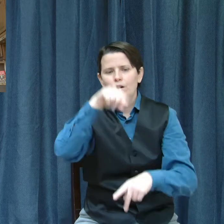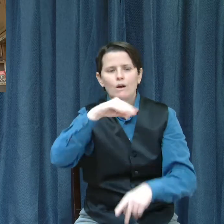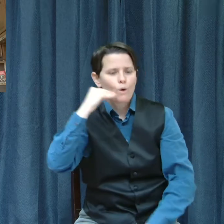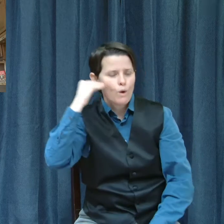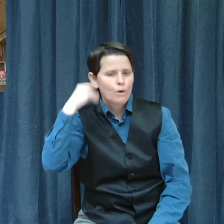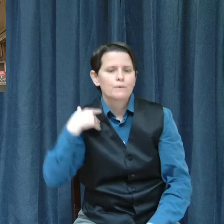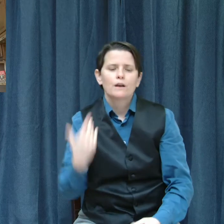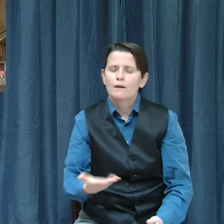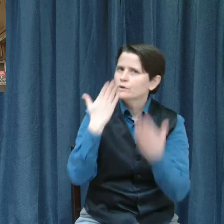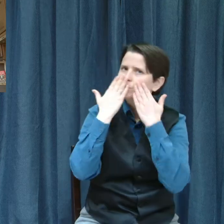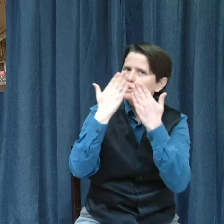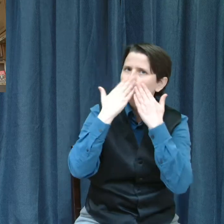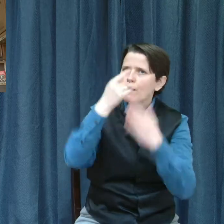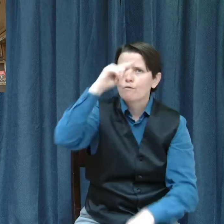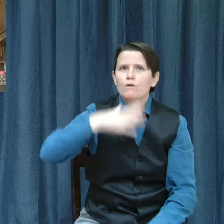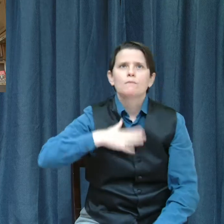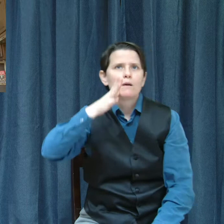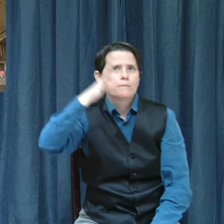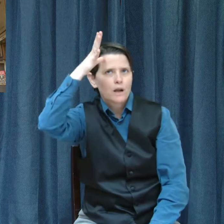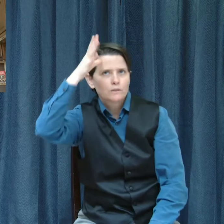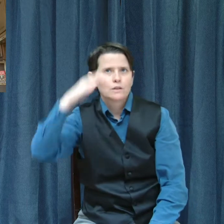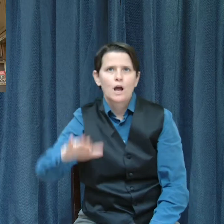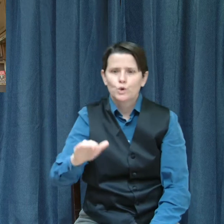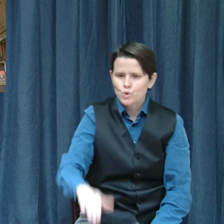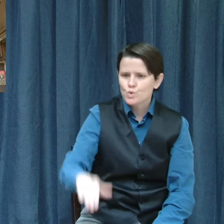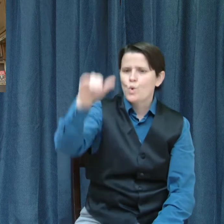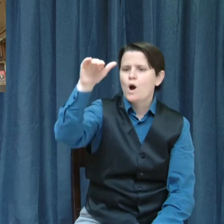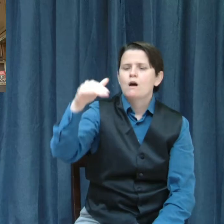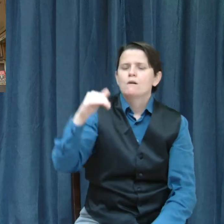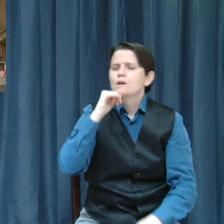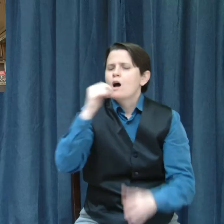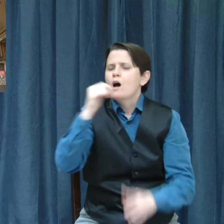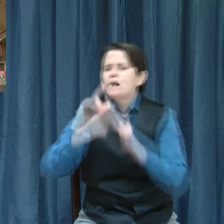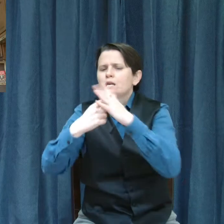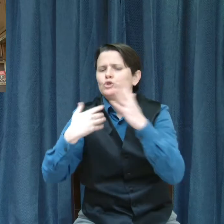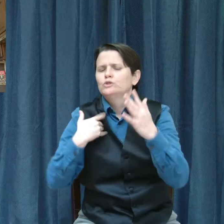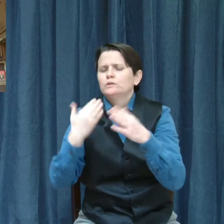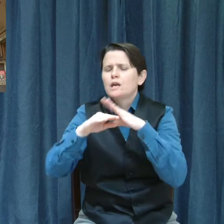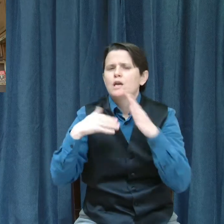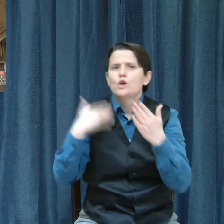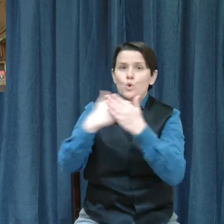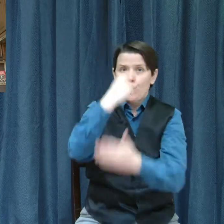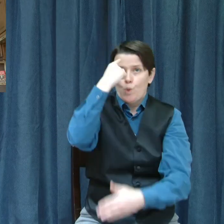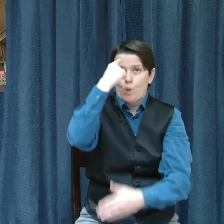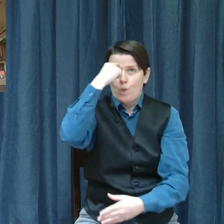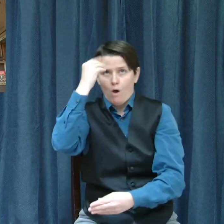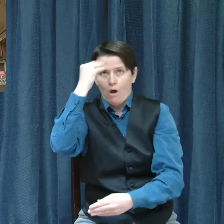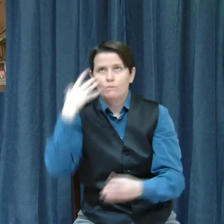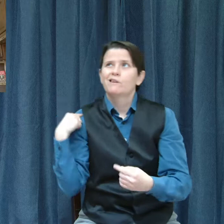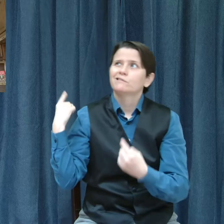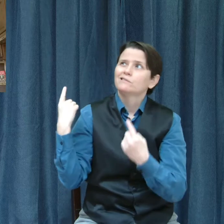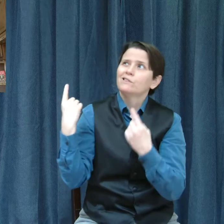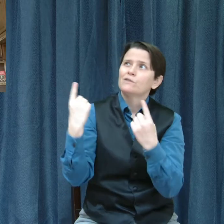grew up, not initially in New Thought, but for over the past 30 years,